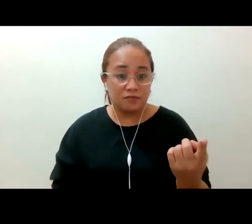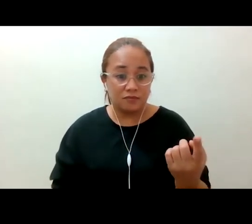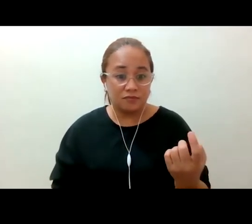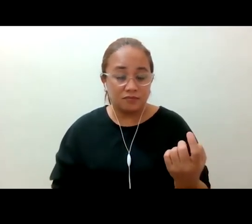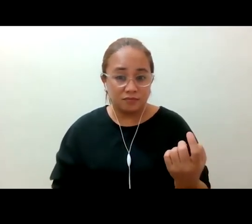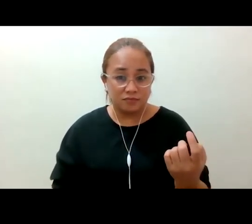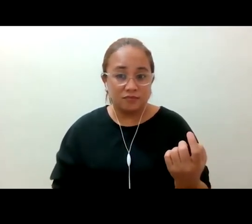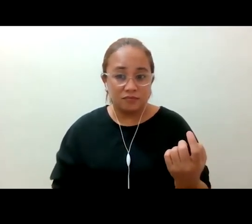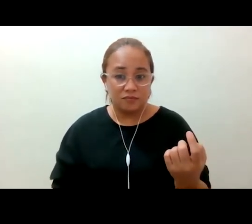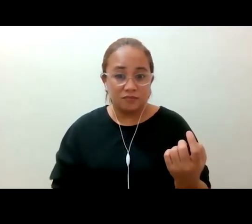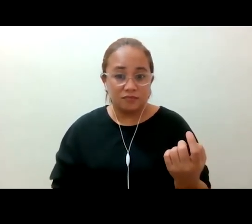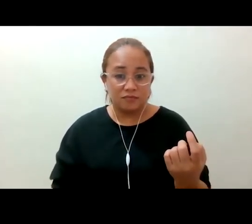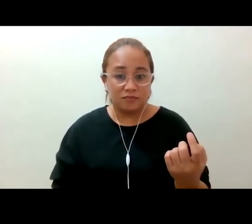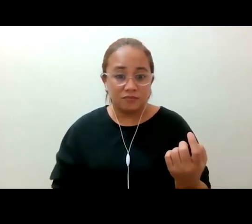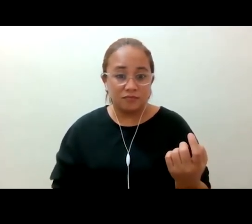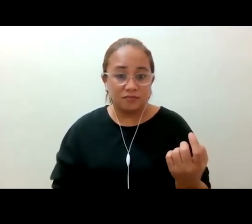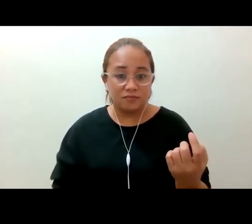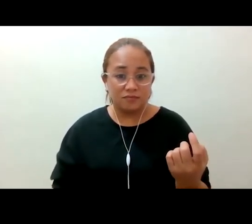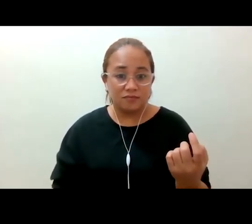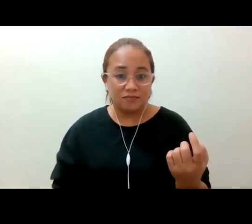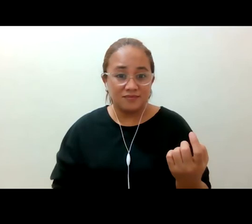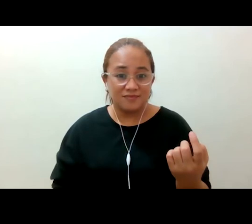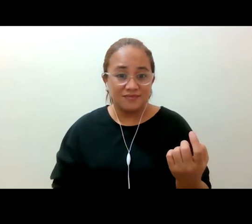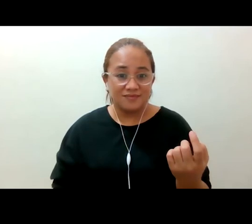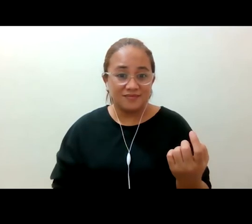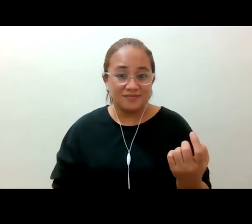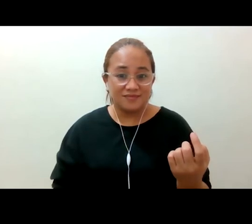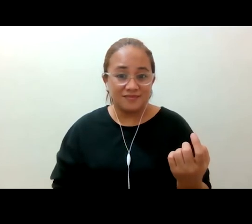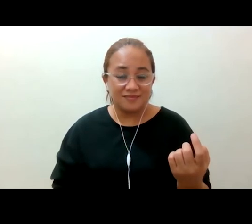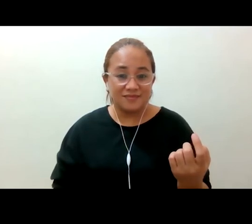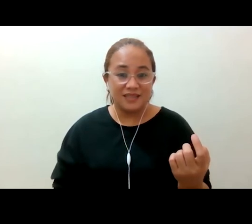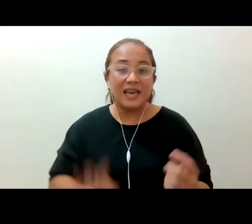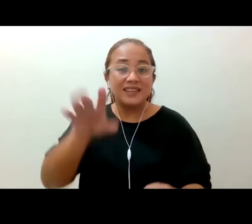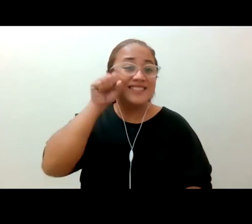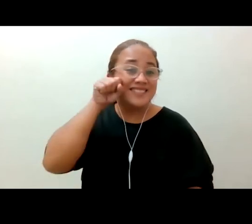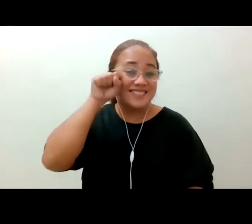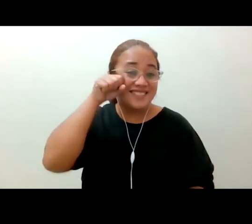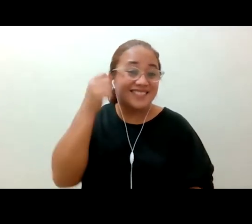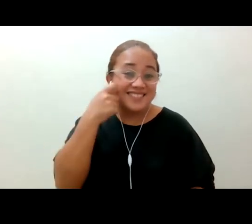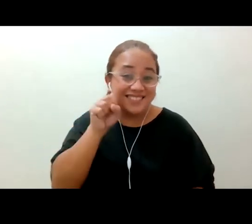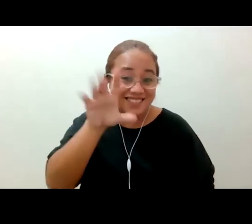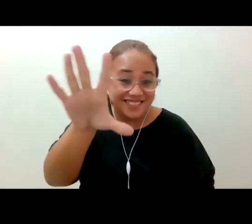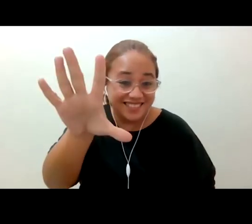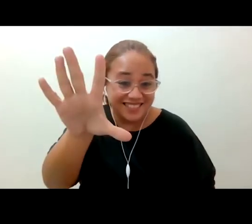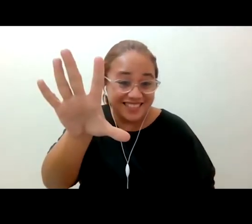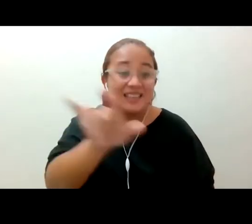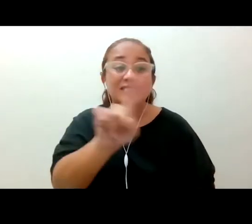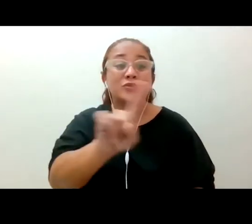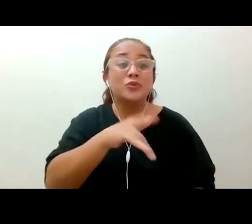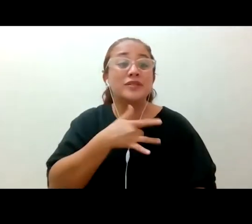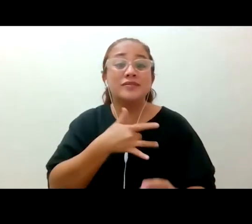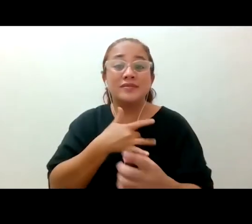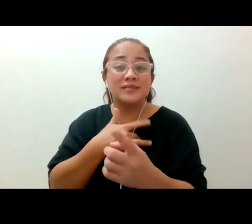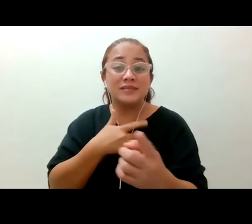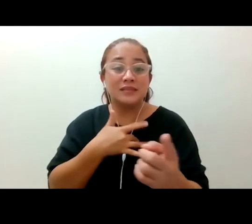With what I put up, sir, Shaq is asking. Is that what you're What talking Chuck about? put up? What Chuck put up? Yeah,